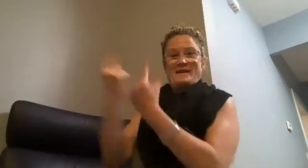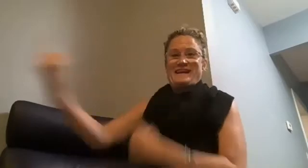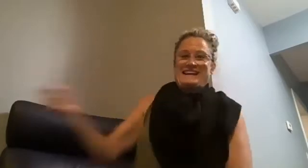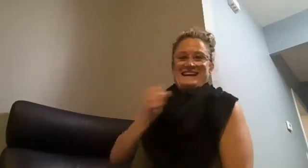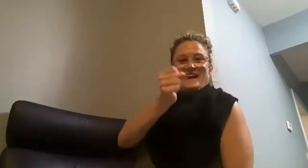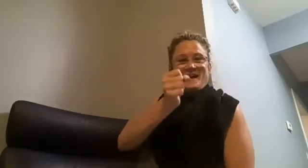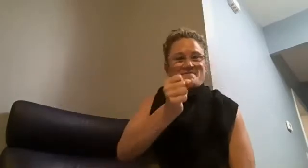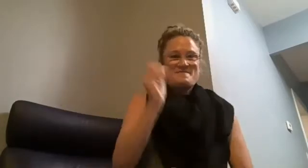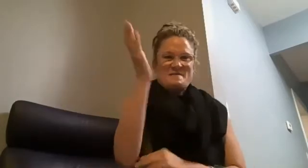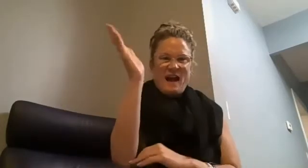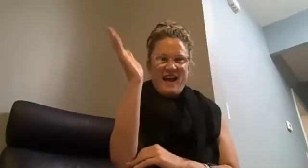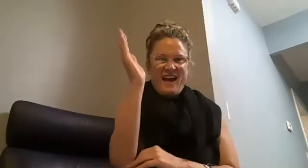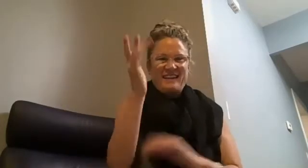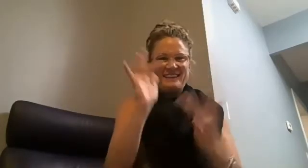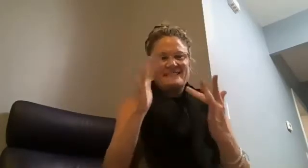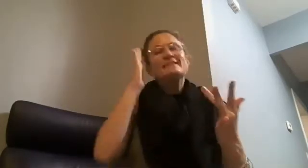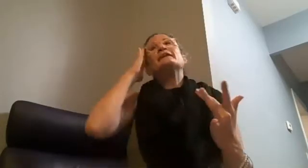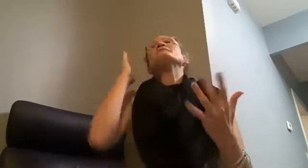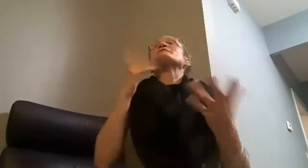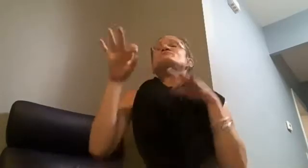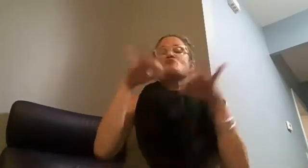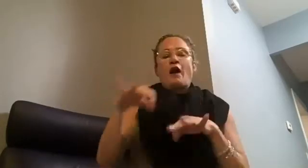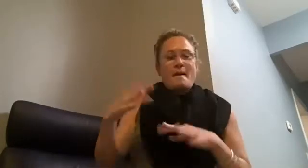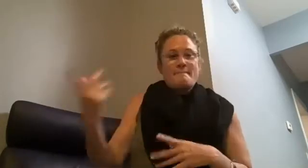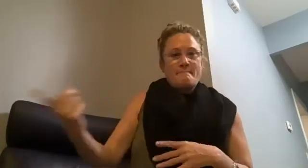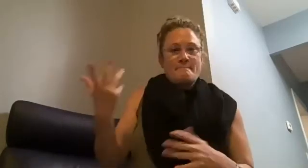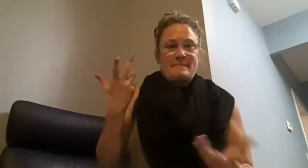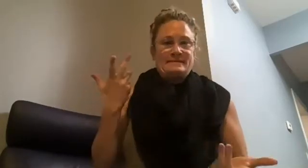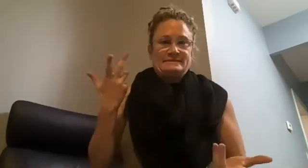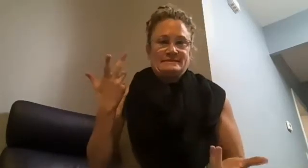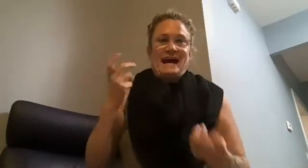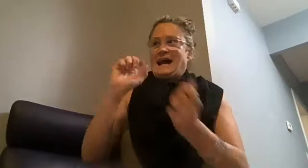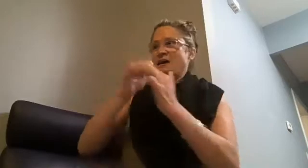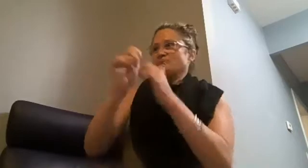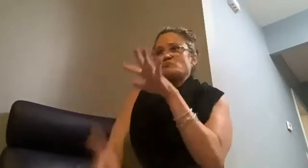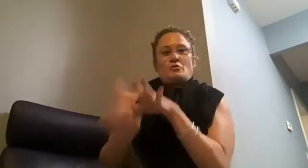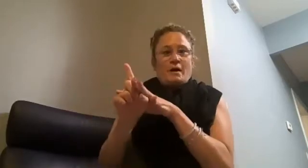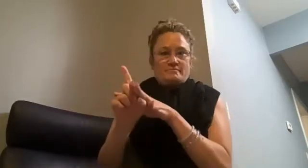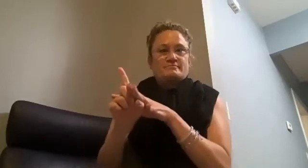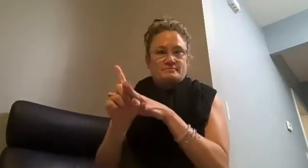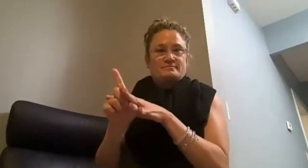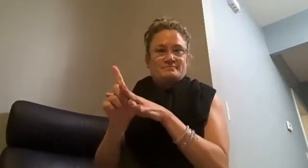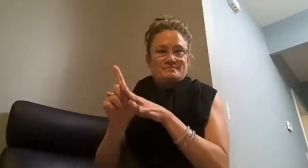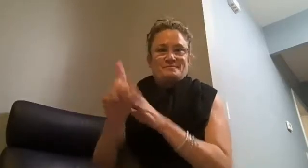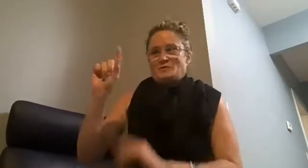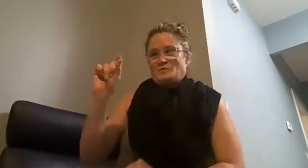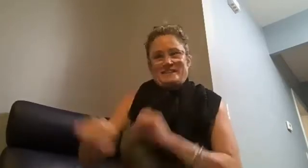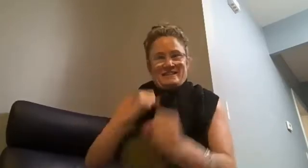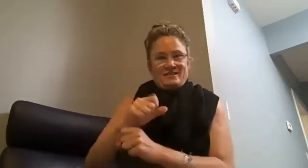And the way I describe him is exactly how he showed up like 20 plus years later. And he was a guy that I chose